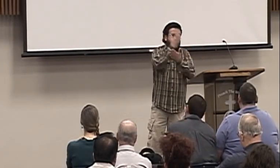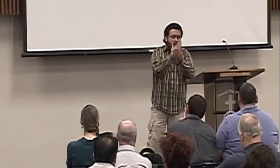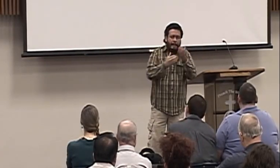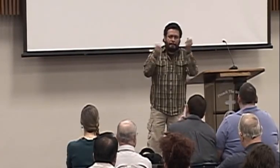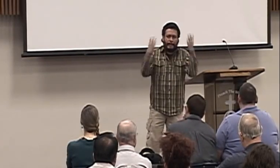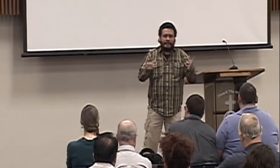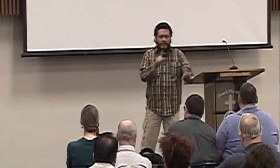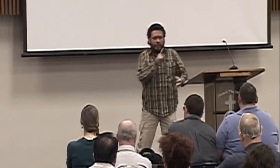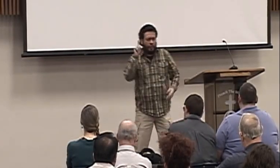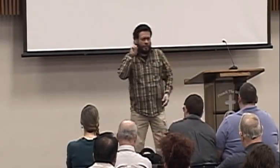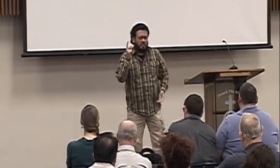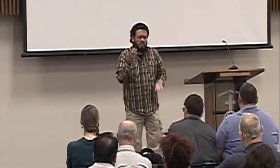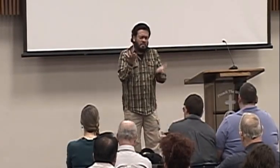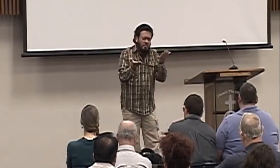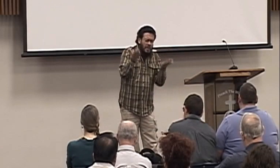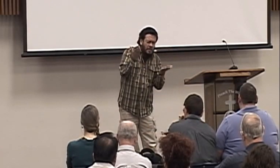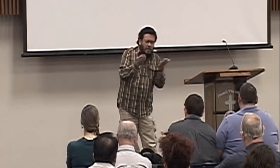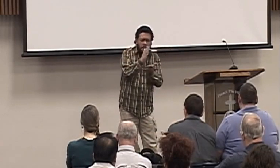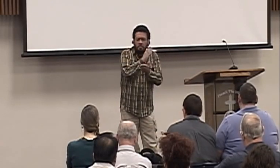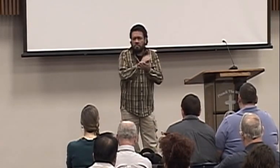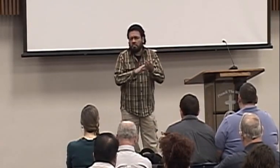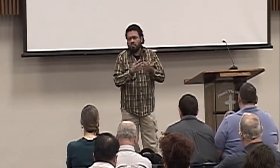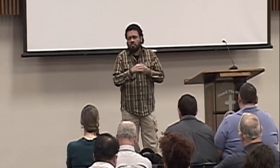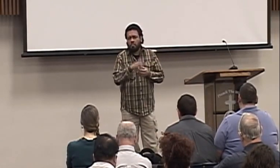deaf, but maybe there's several deaf.